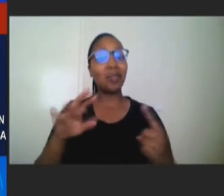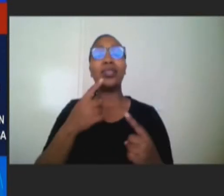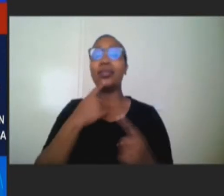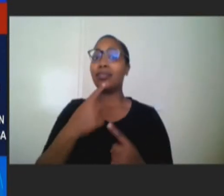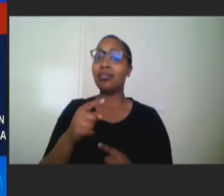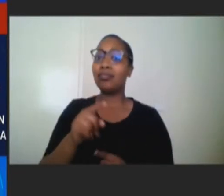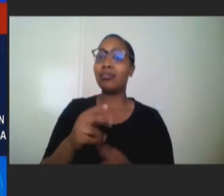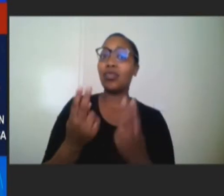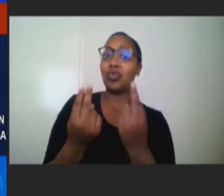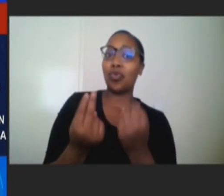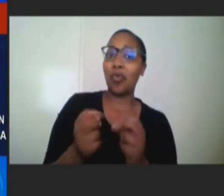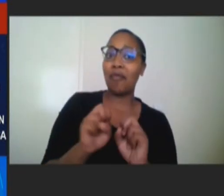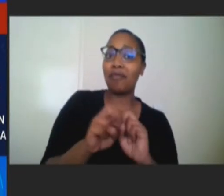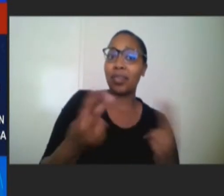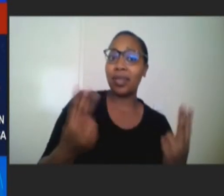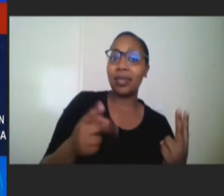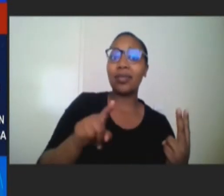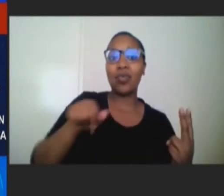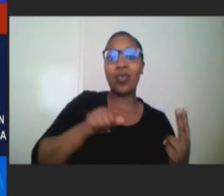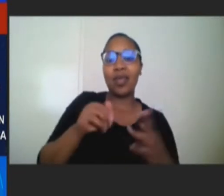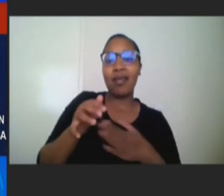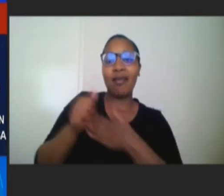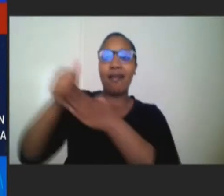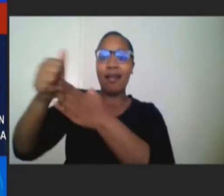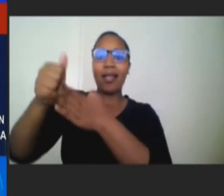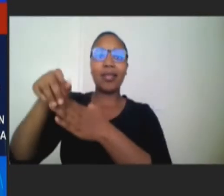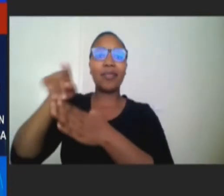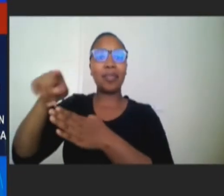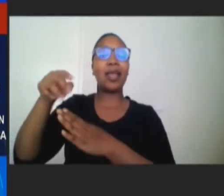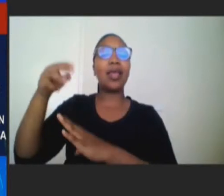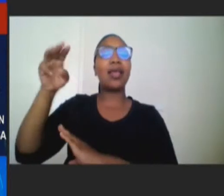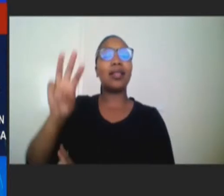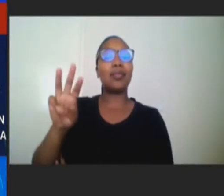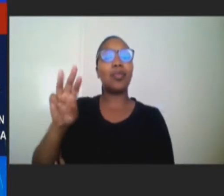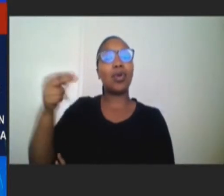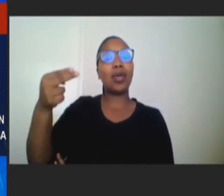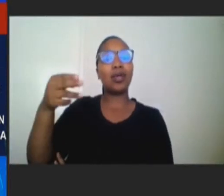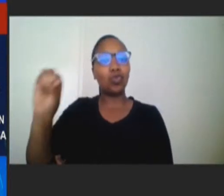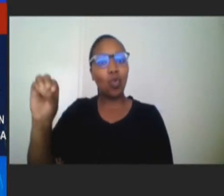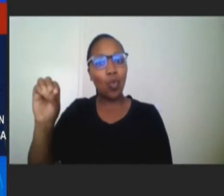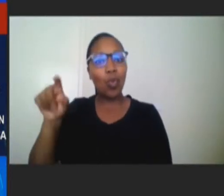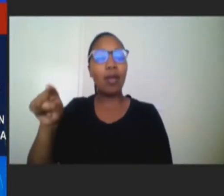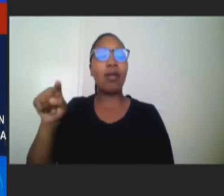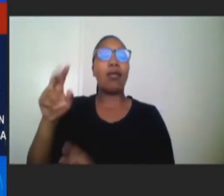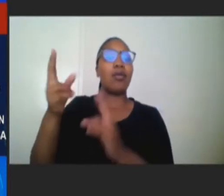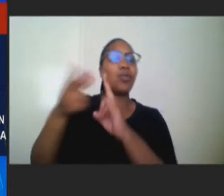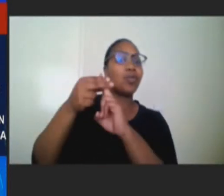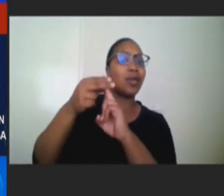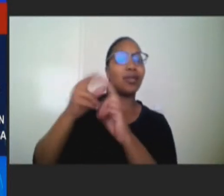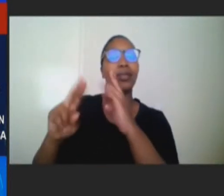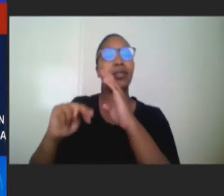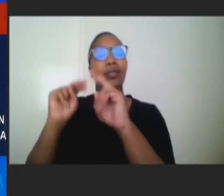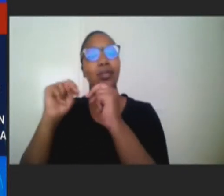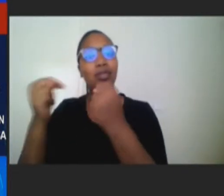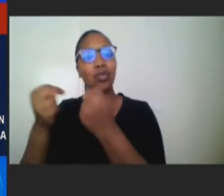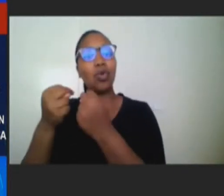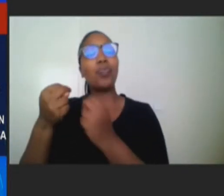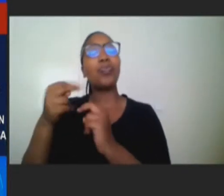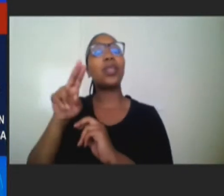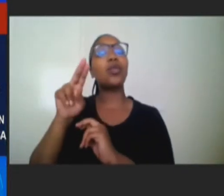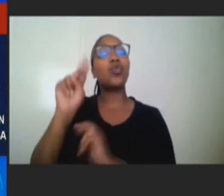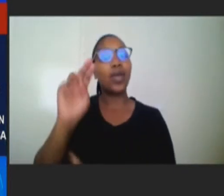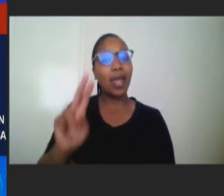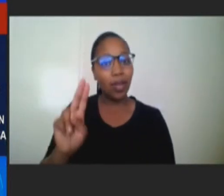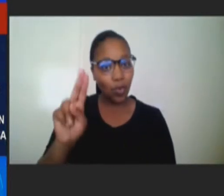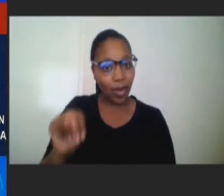of the world community under the United Nations, under the World Health Organization. There are particular